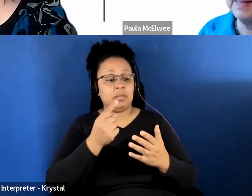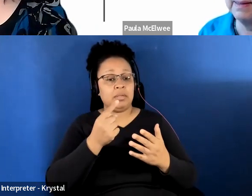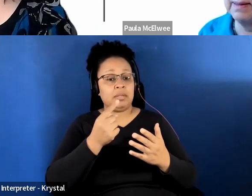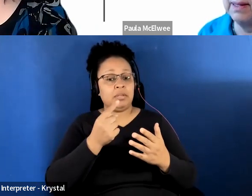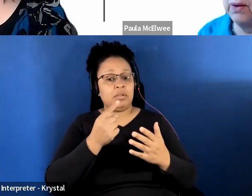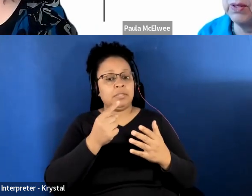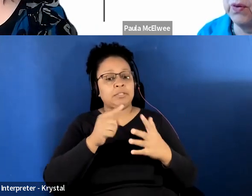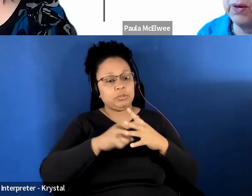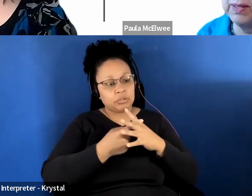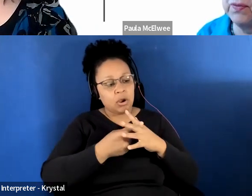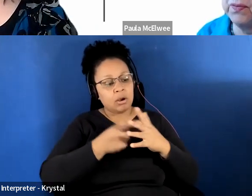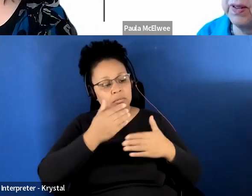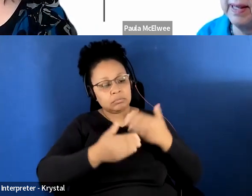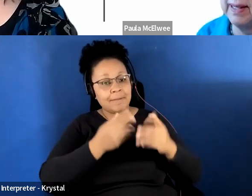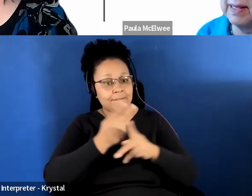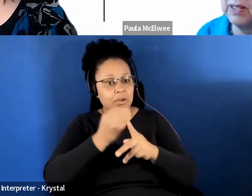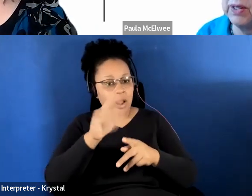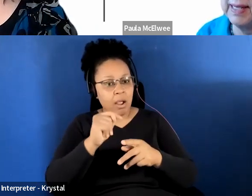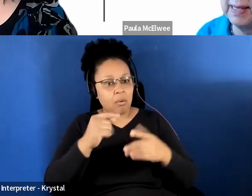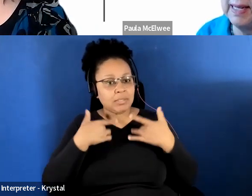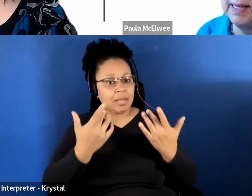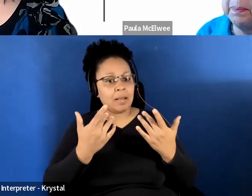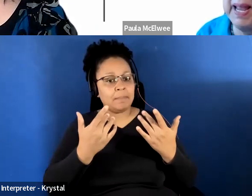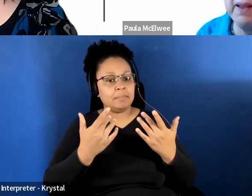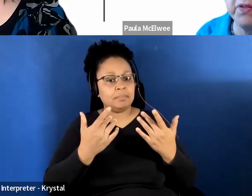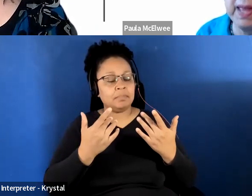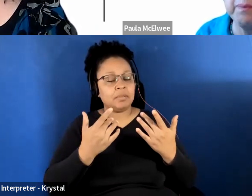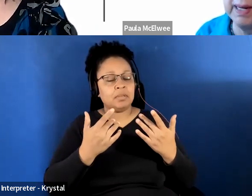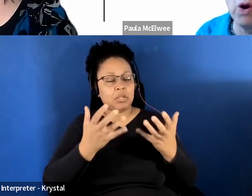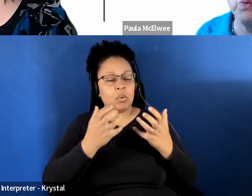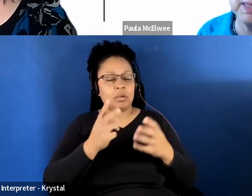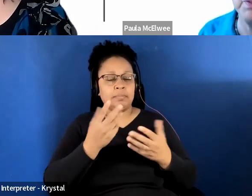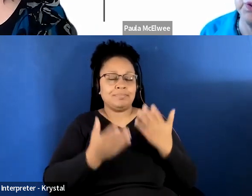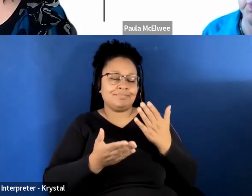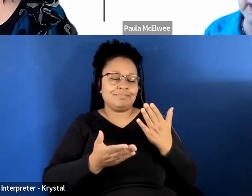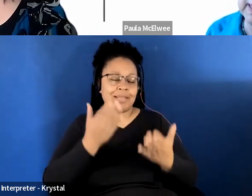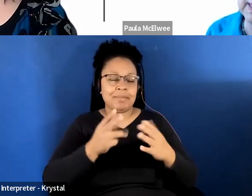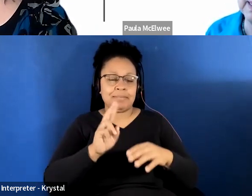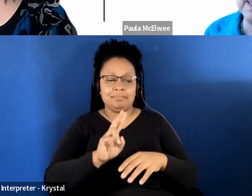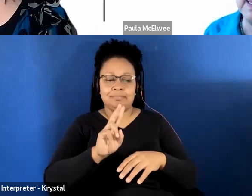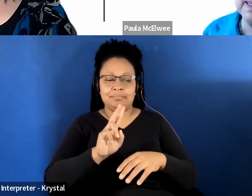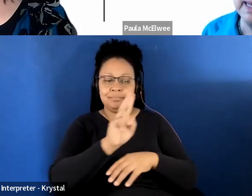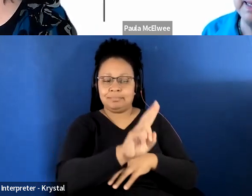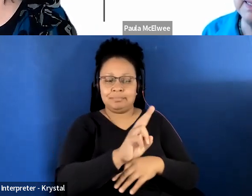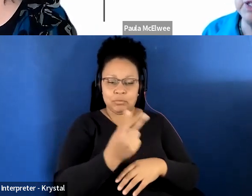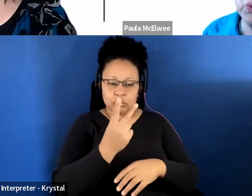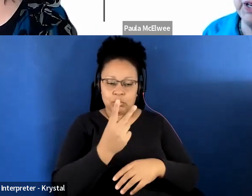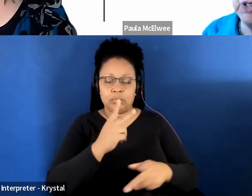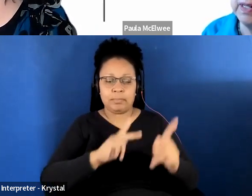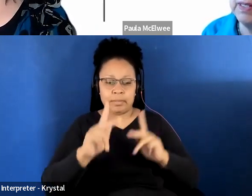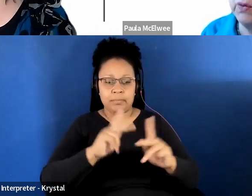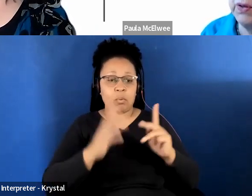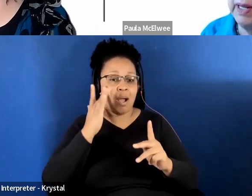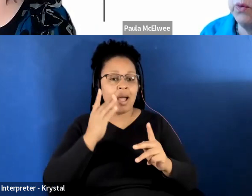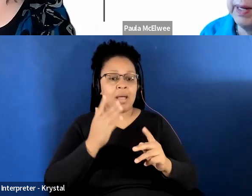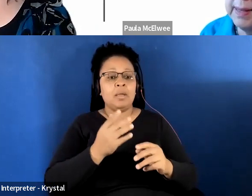Because it isn't, as far as funding is concerned, it isn't easy to pay for that, but it always gives you a witness in the